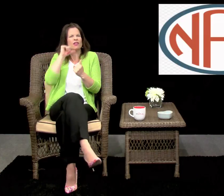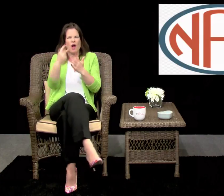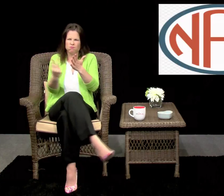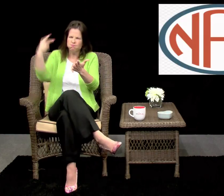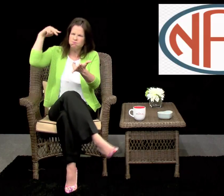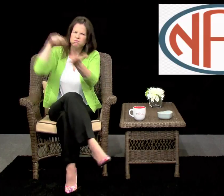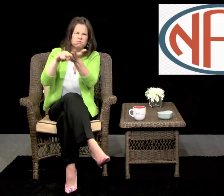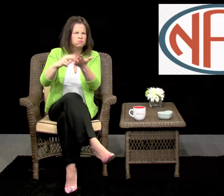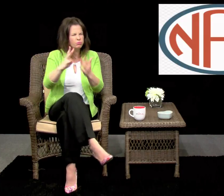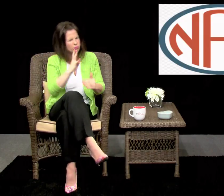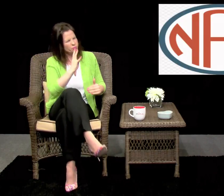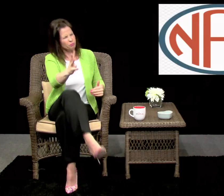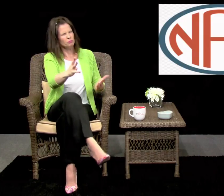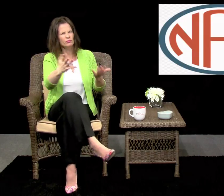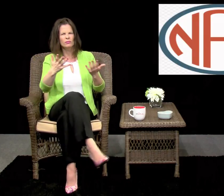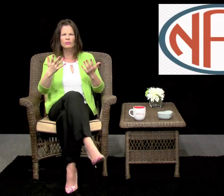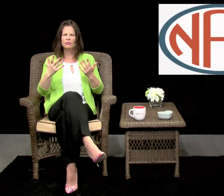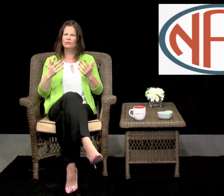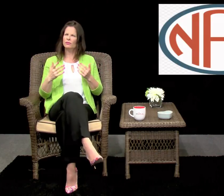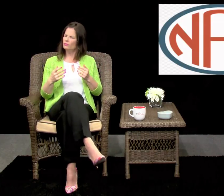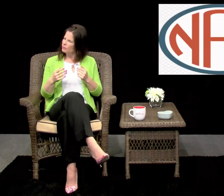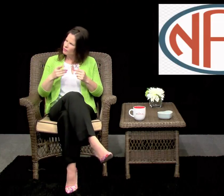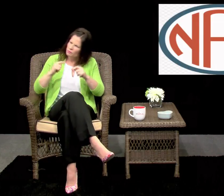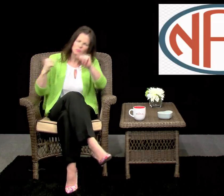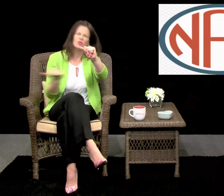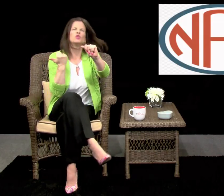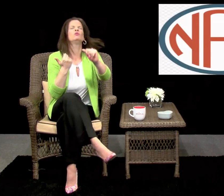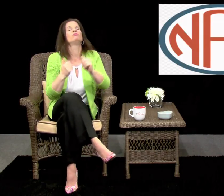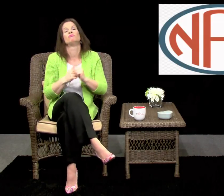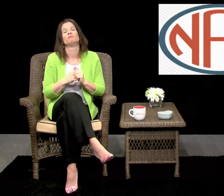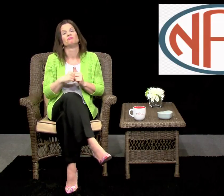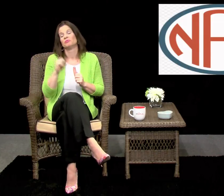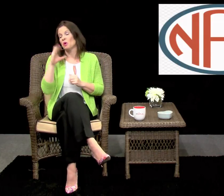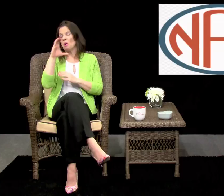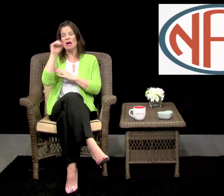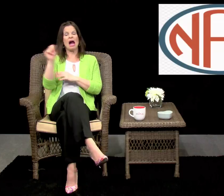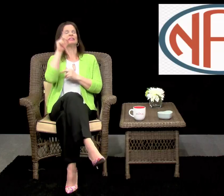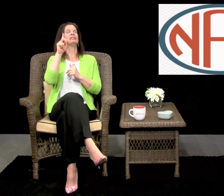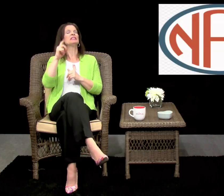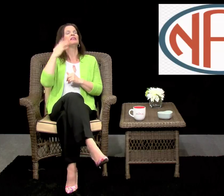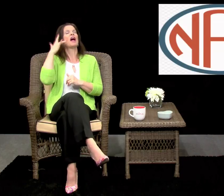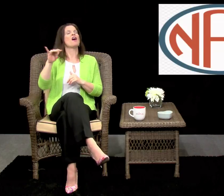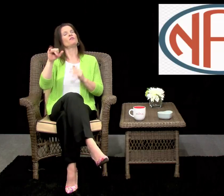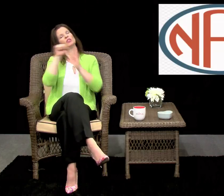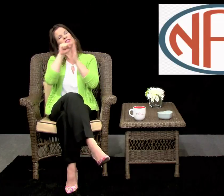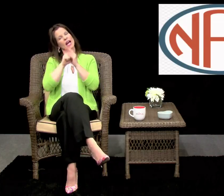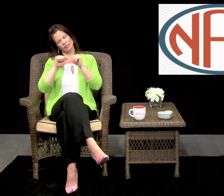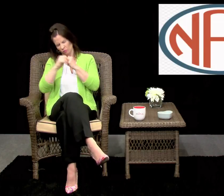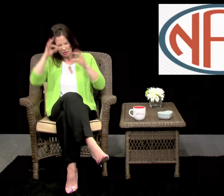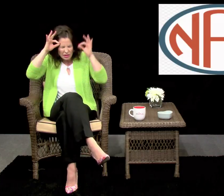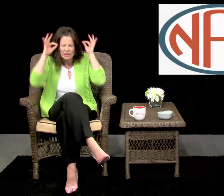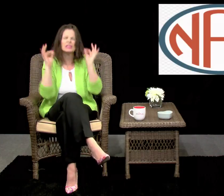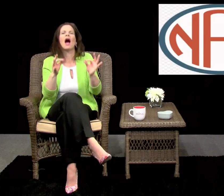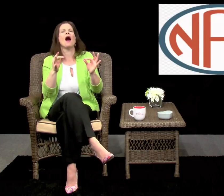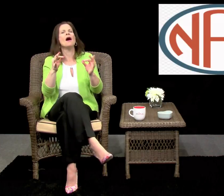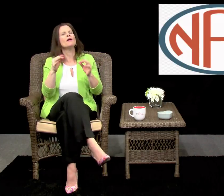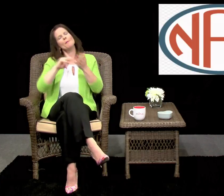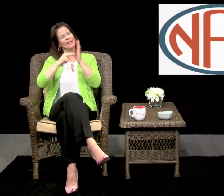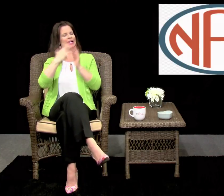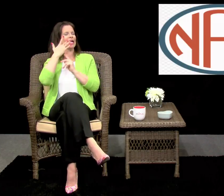It's a sticky situation. They're not becoming such a strong, outspoken force like California Association of the